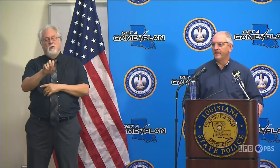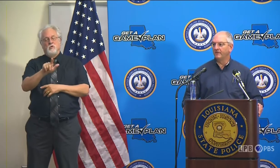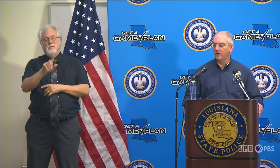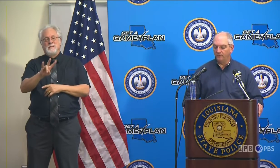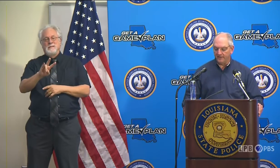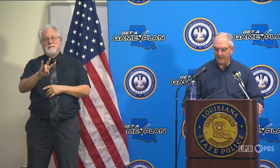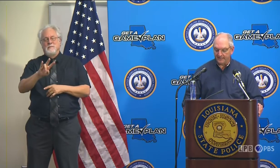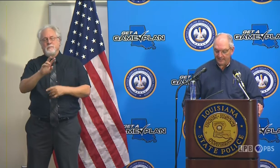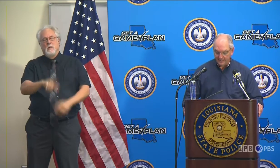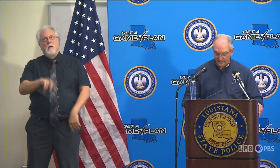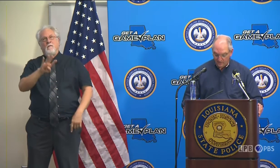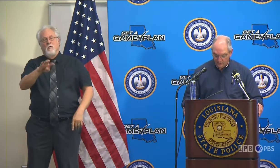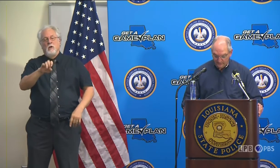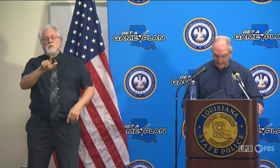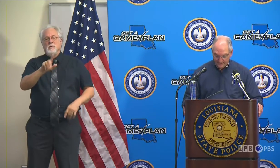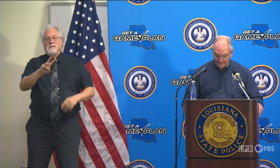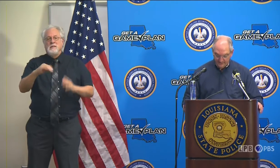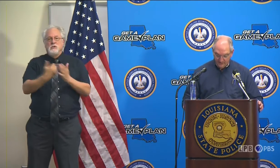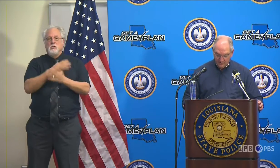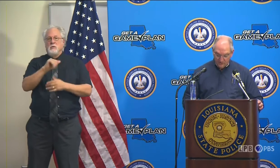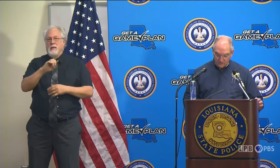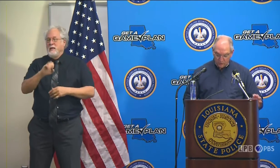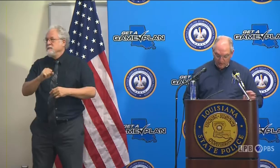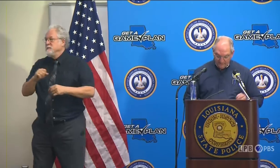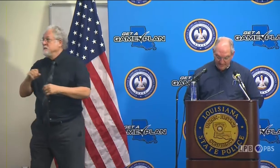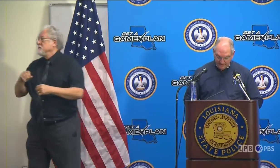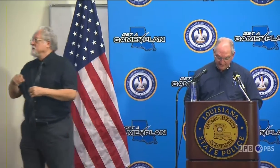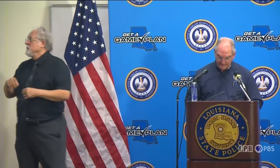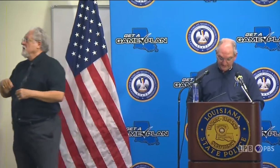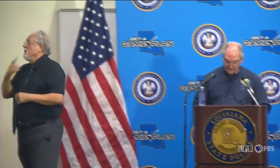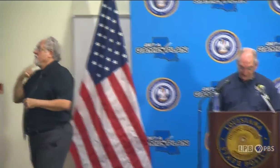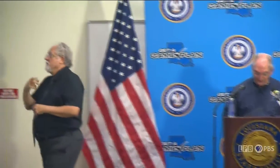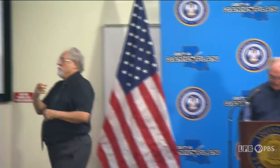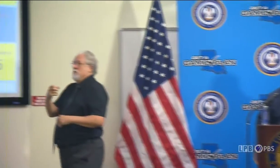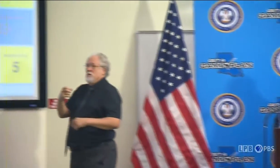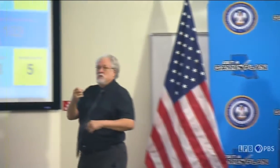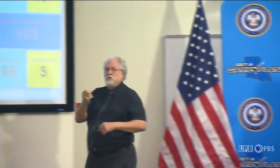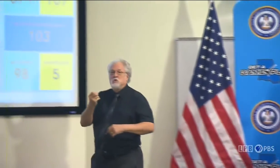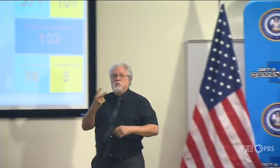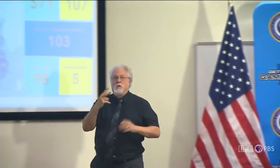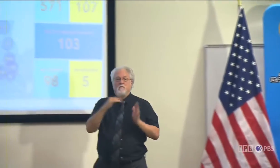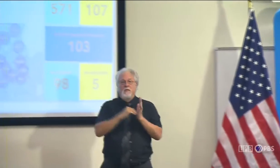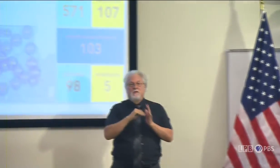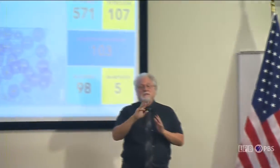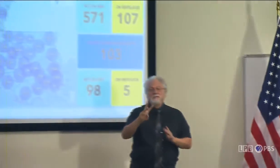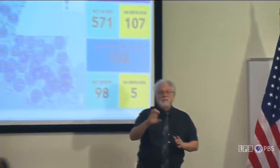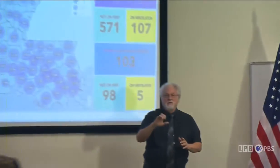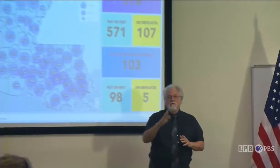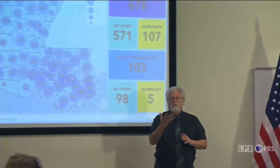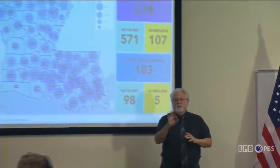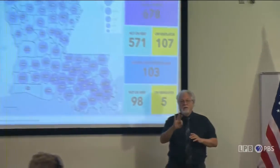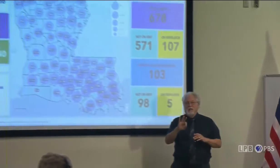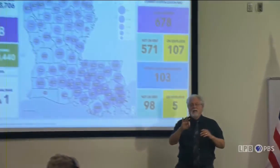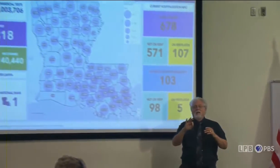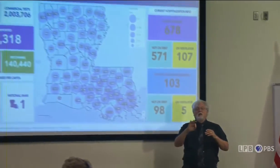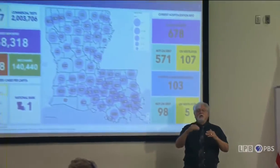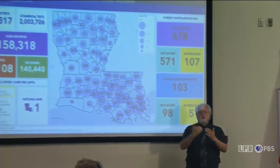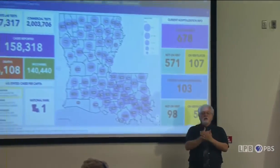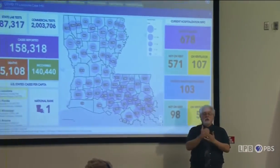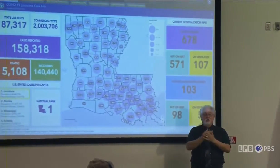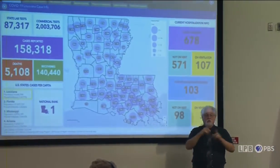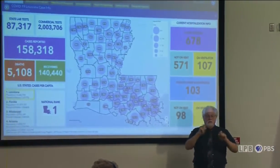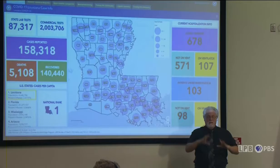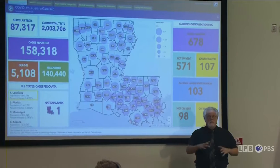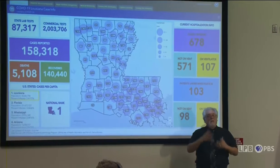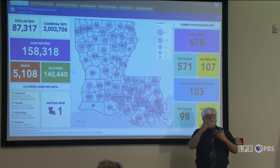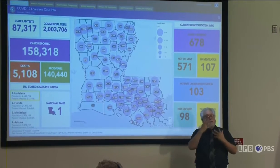of COVID-19 in Louisiana on 12,659 new tests. Unfortunately,